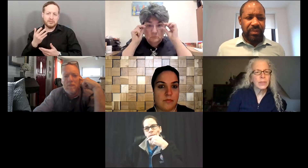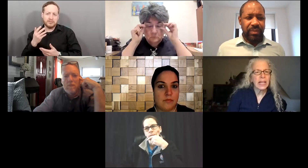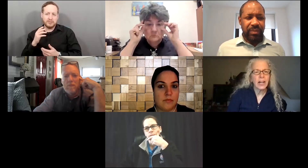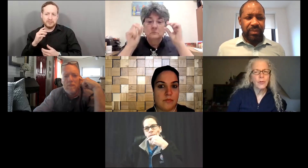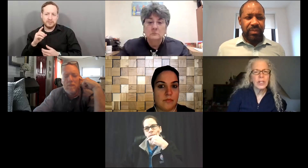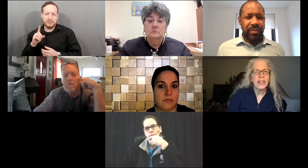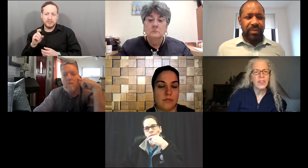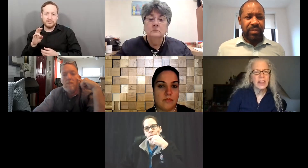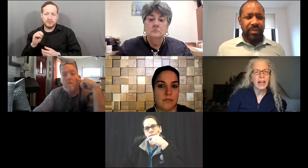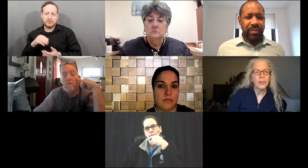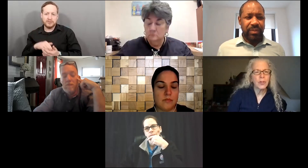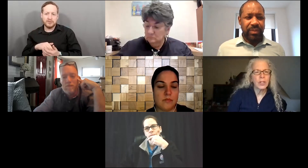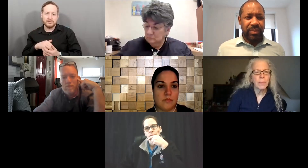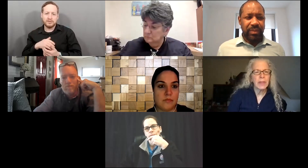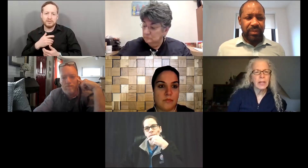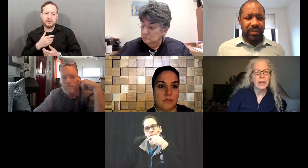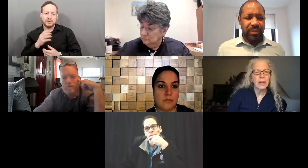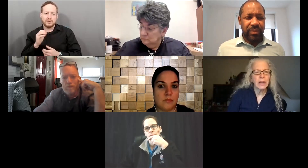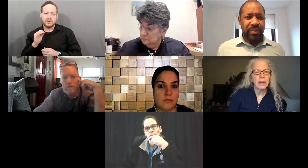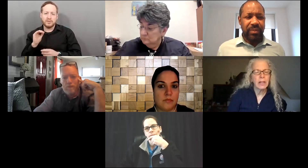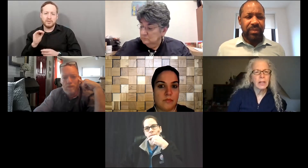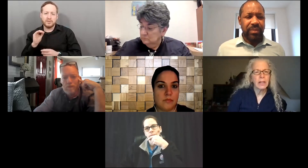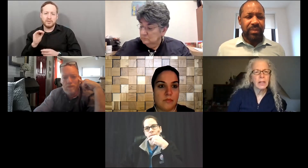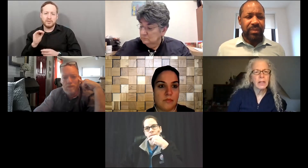There was like 170,000 or something